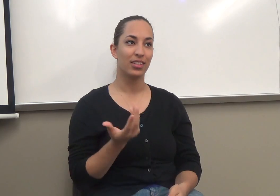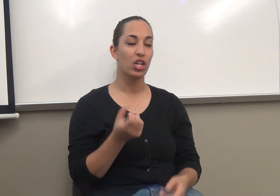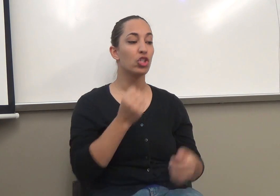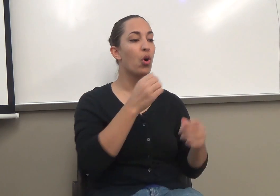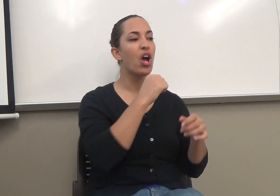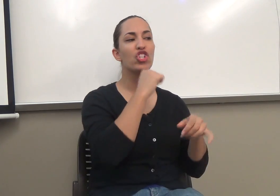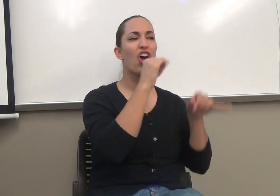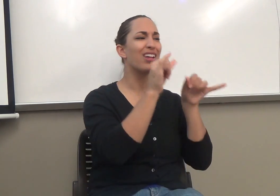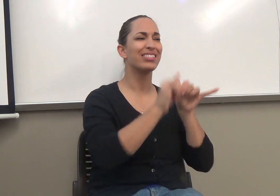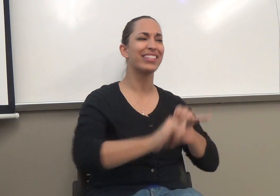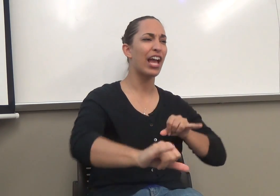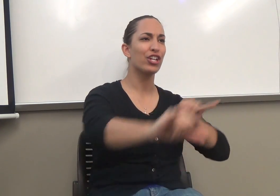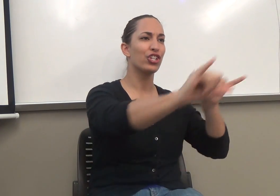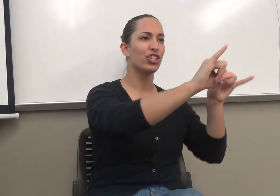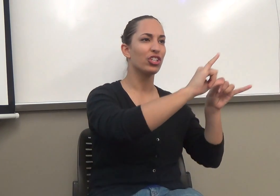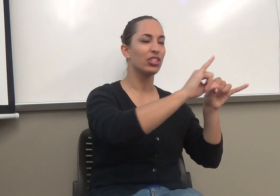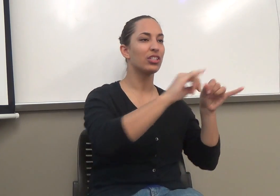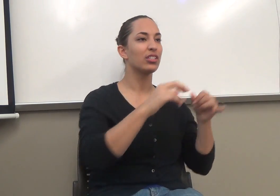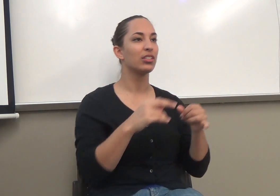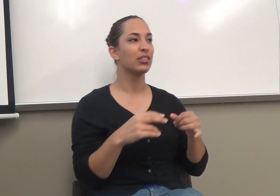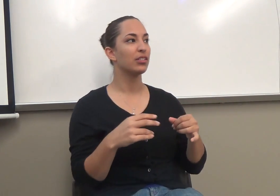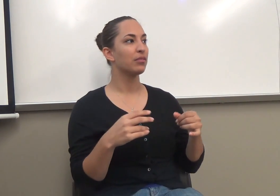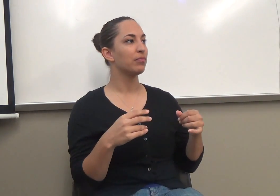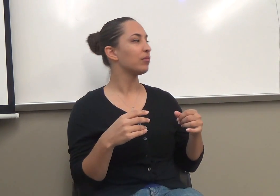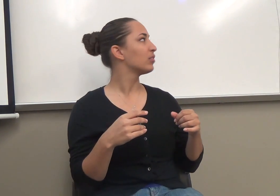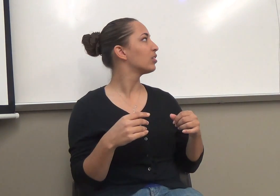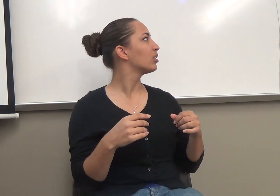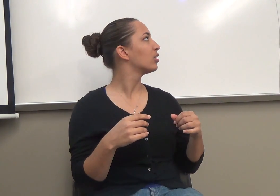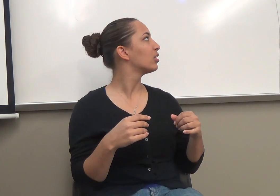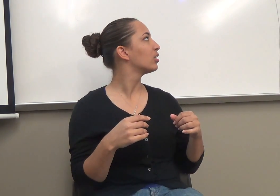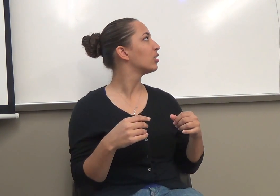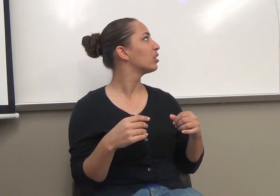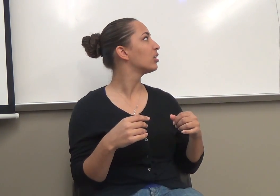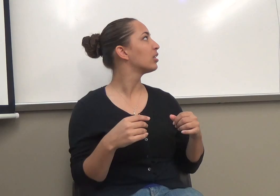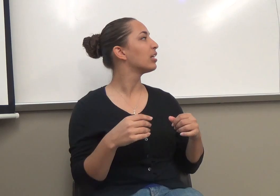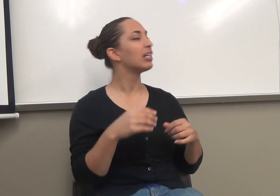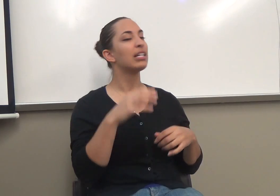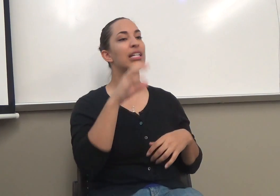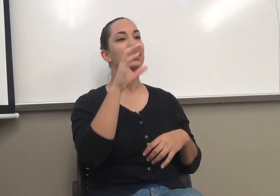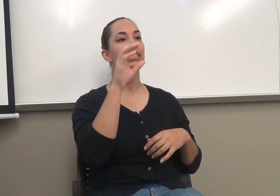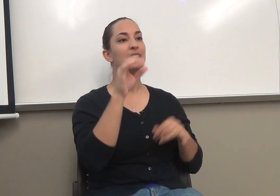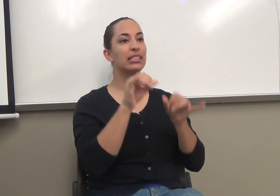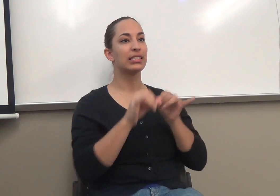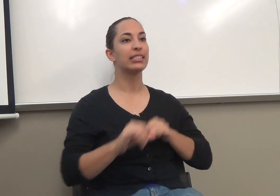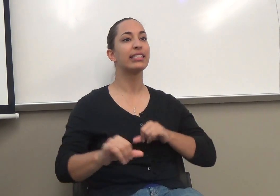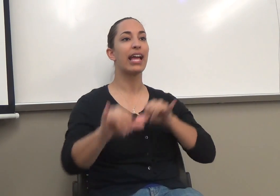Standard is, I don't like to use the word formal, but this is another word for this.